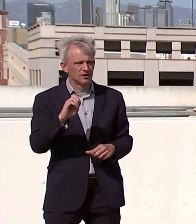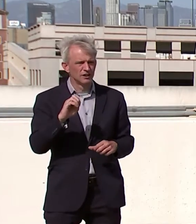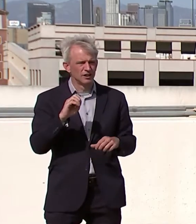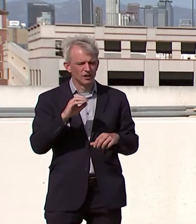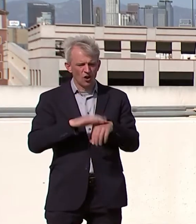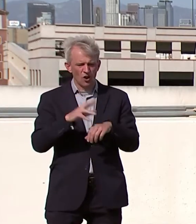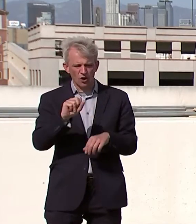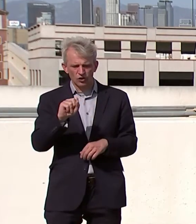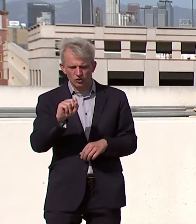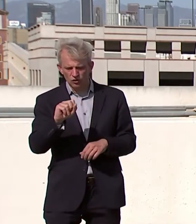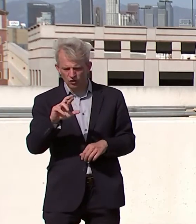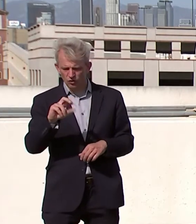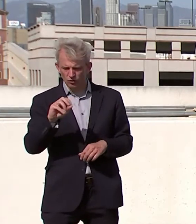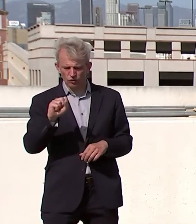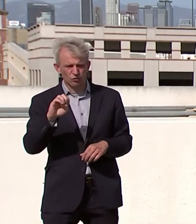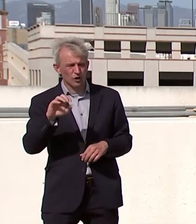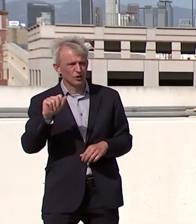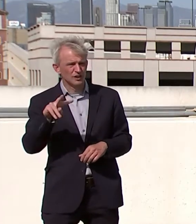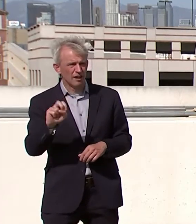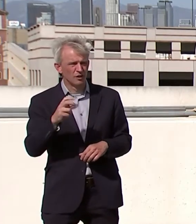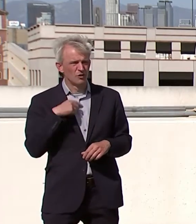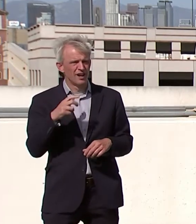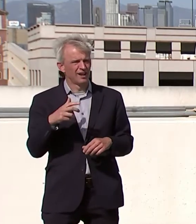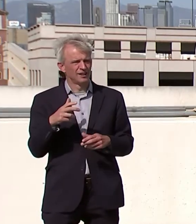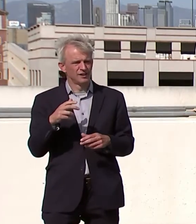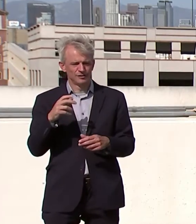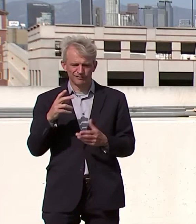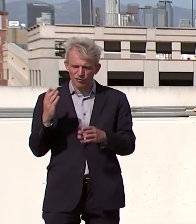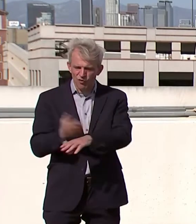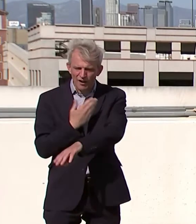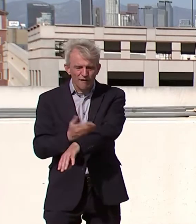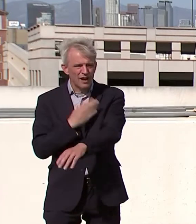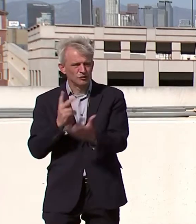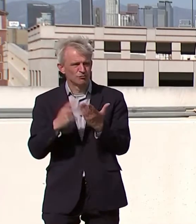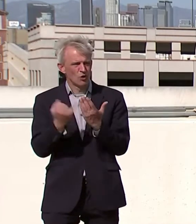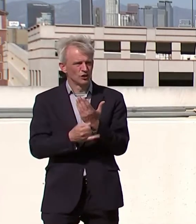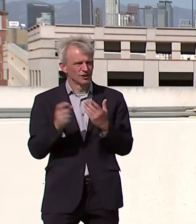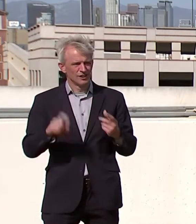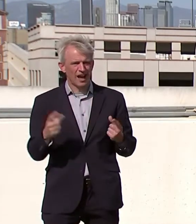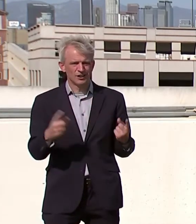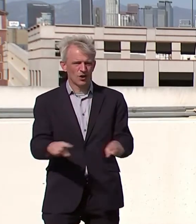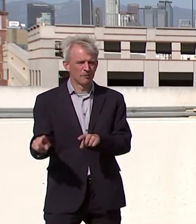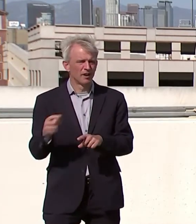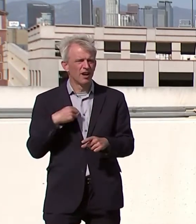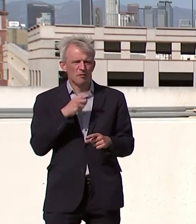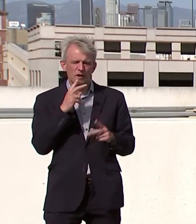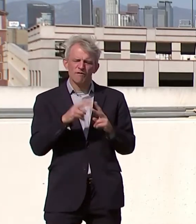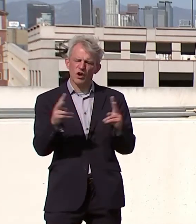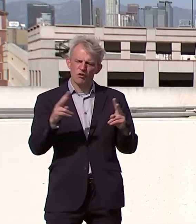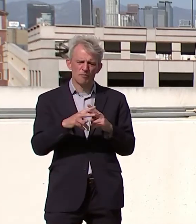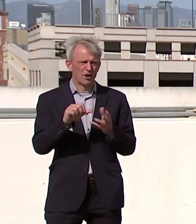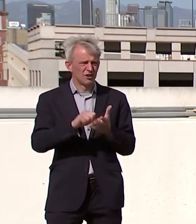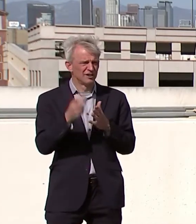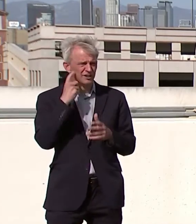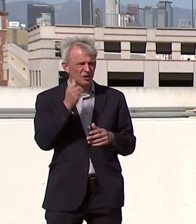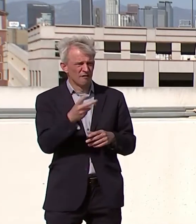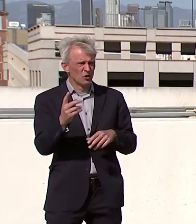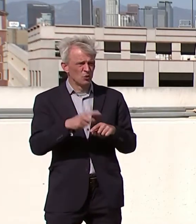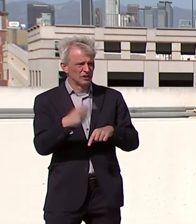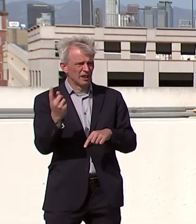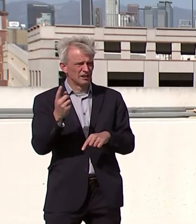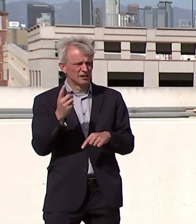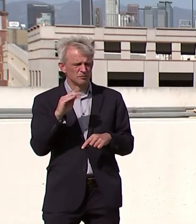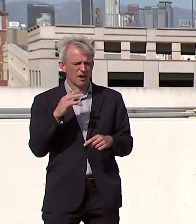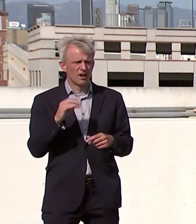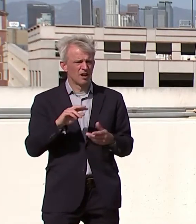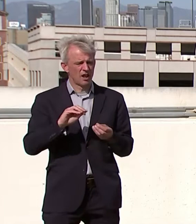Avenue and there was public works projects that needed to happen there too. It's the same category of stuff. But I've been very, very impressed the last few days by the number of placements.